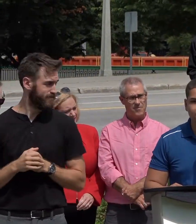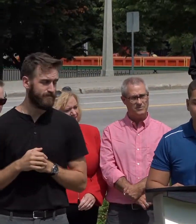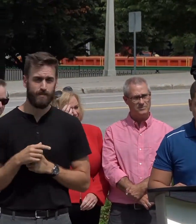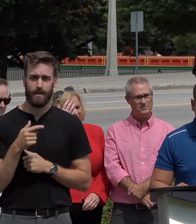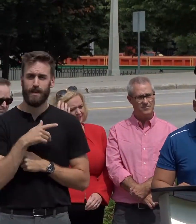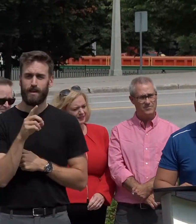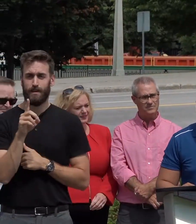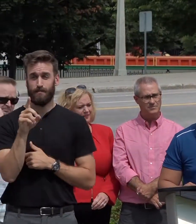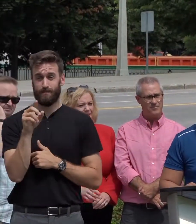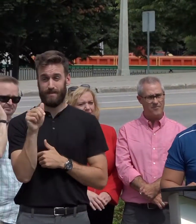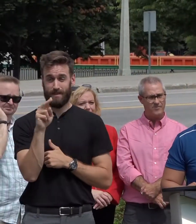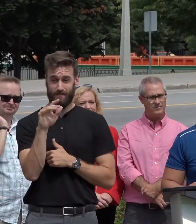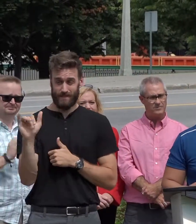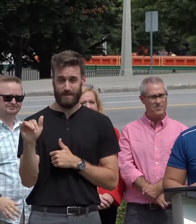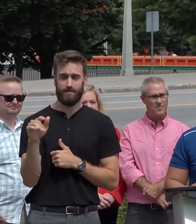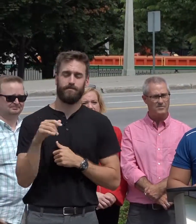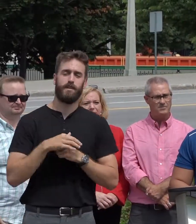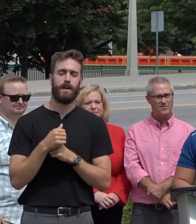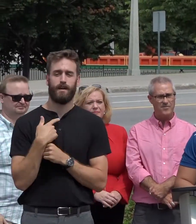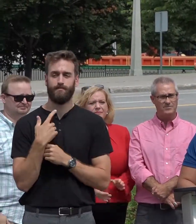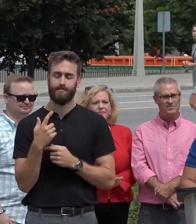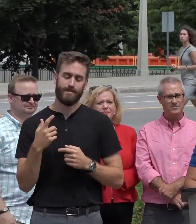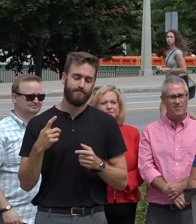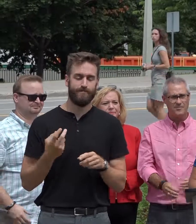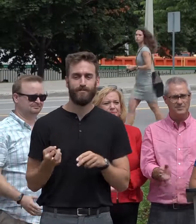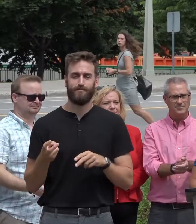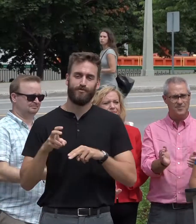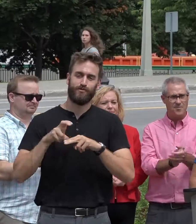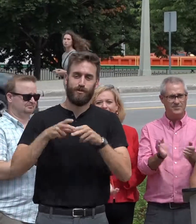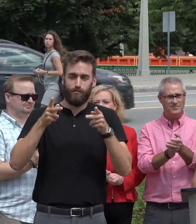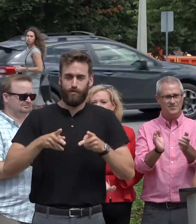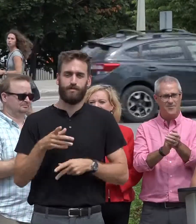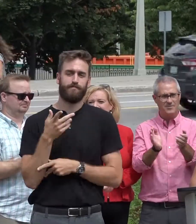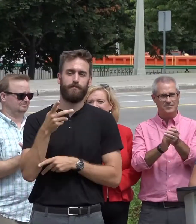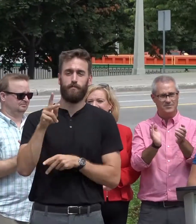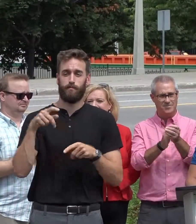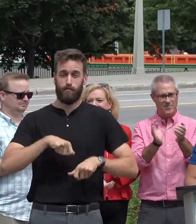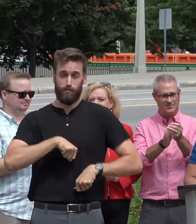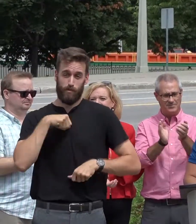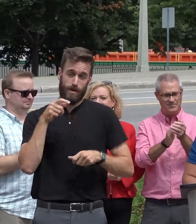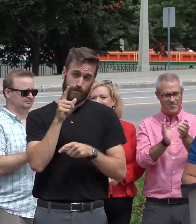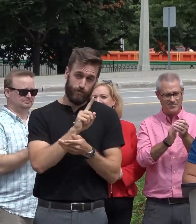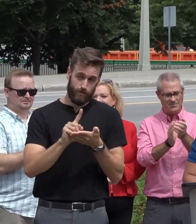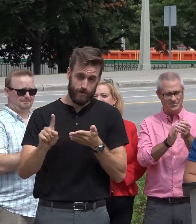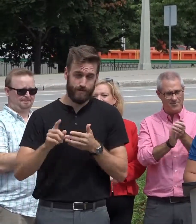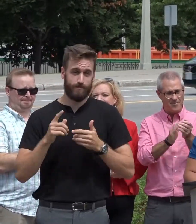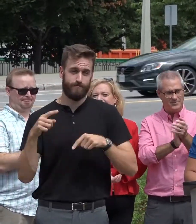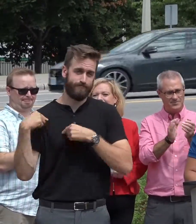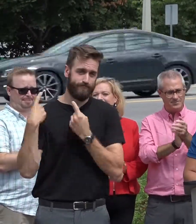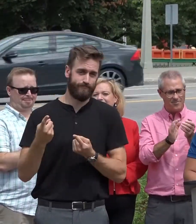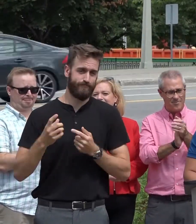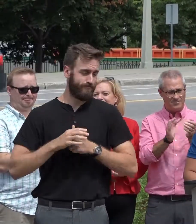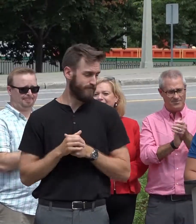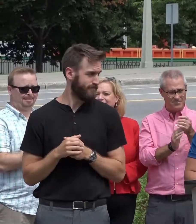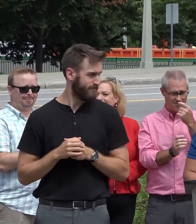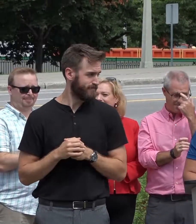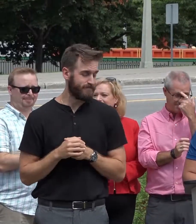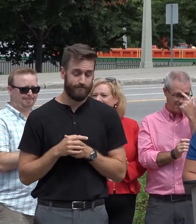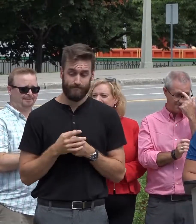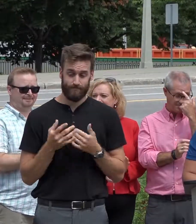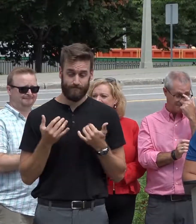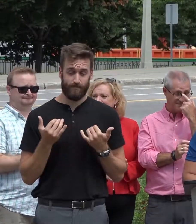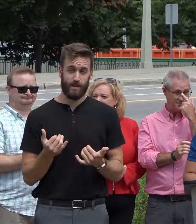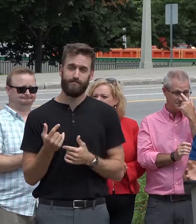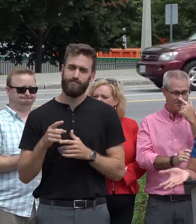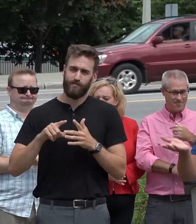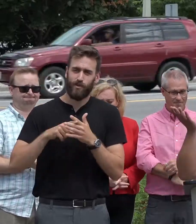chairperson of the Board of Directors of Capital Pride. And I'm honored to welcome you all today. Thank you. As we kick off our